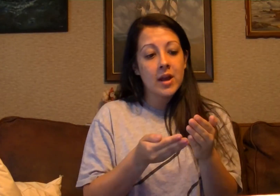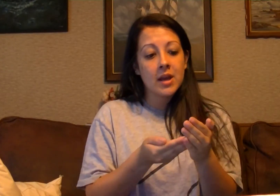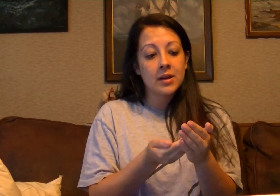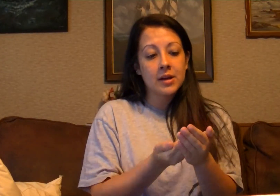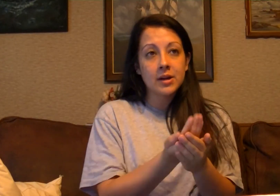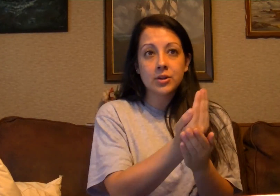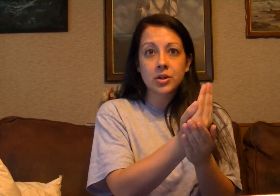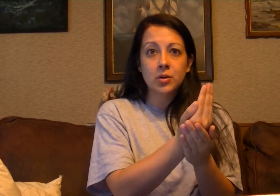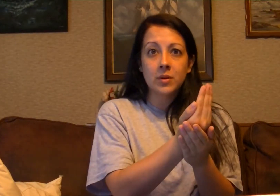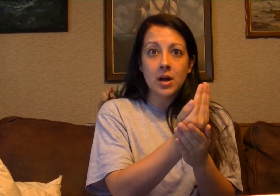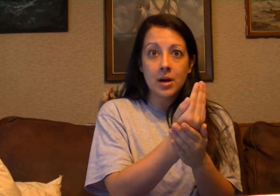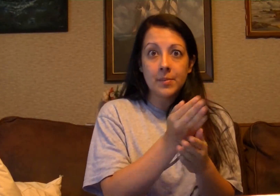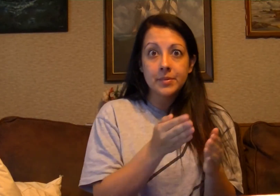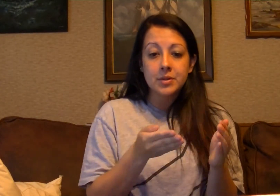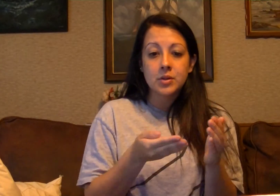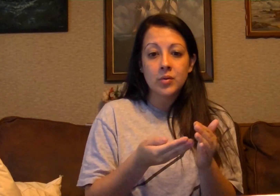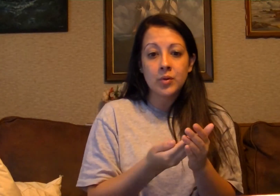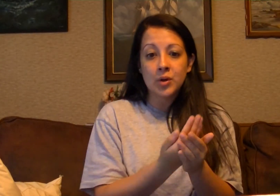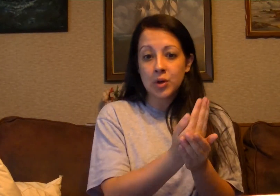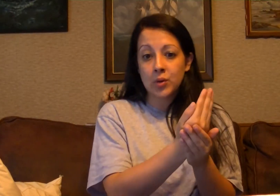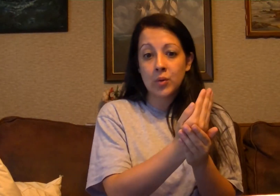hand, kind of scoop it up. So new.